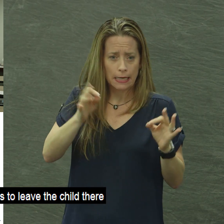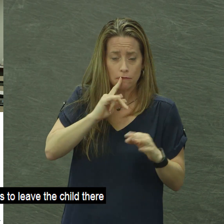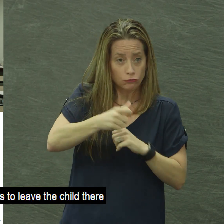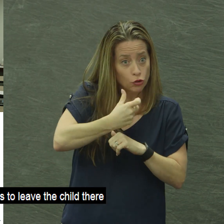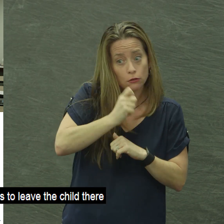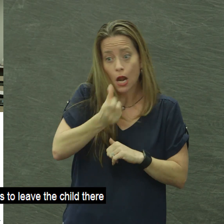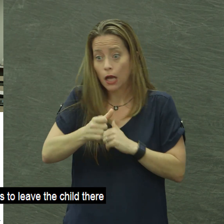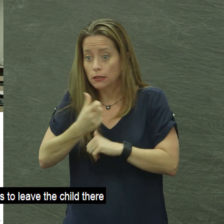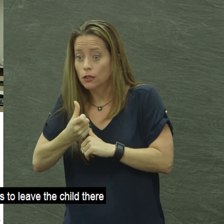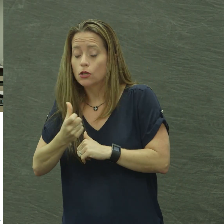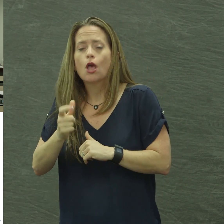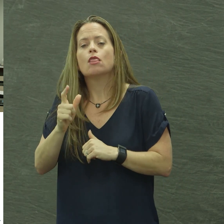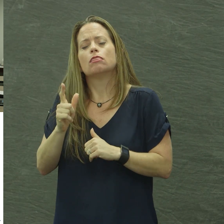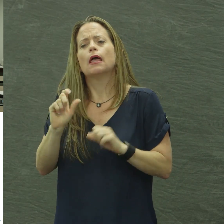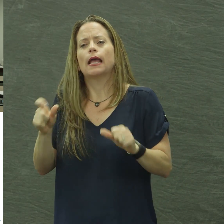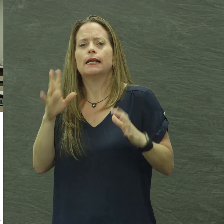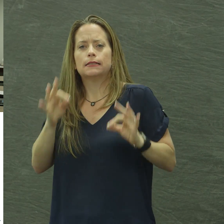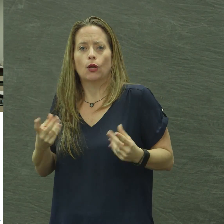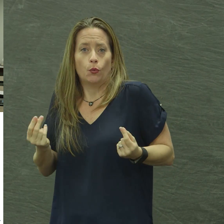leave the child there